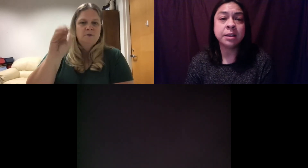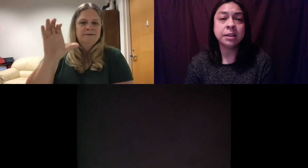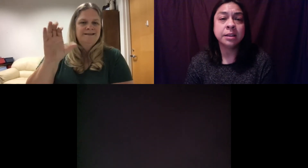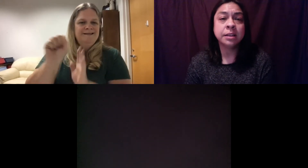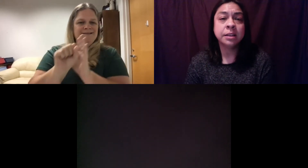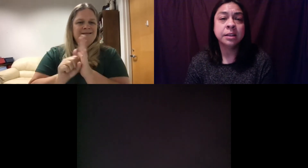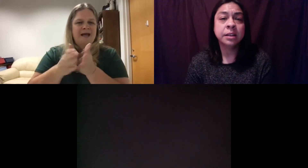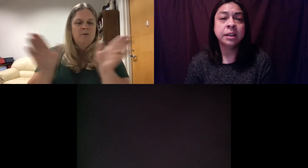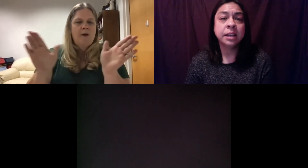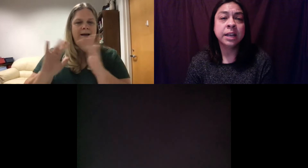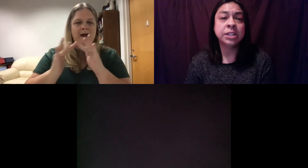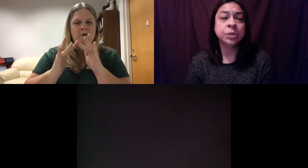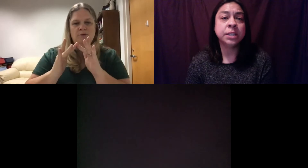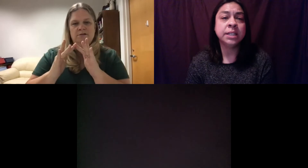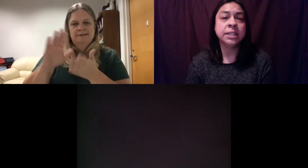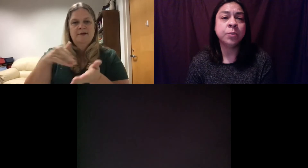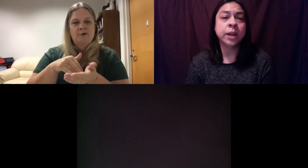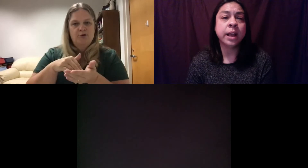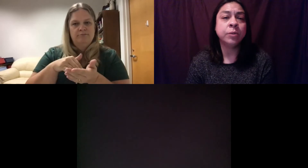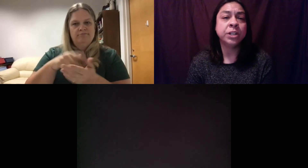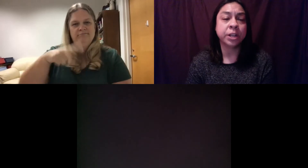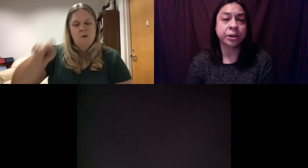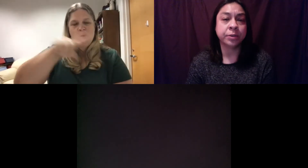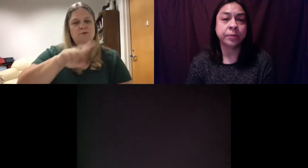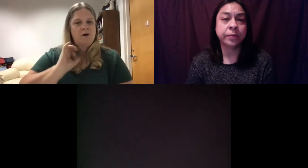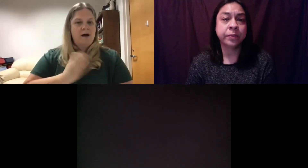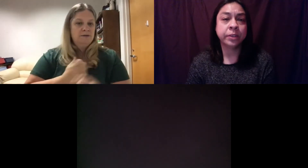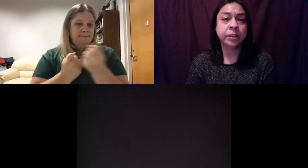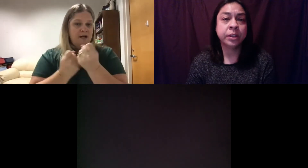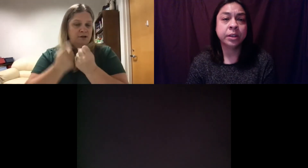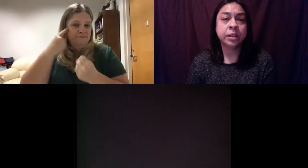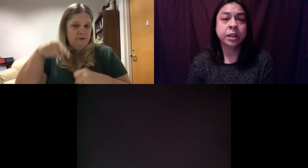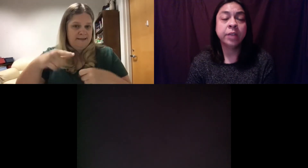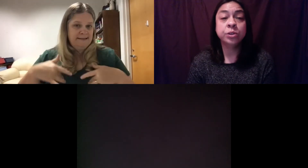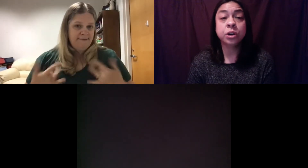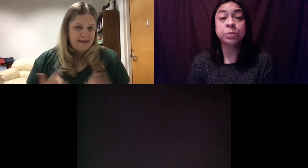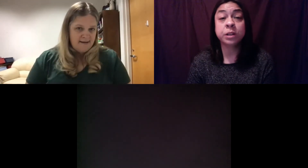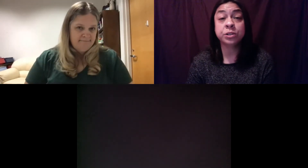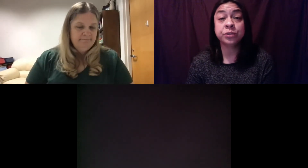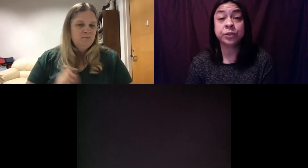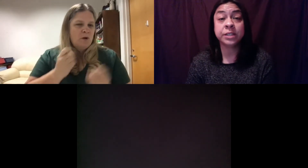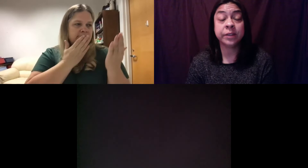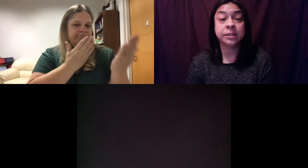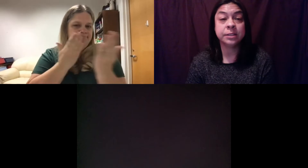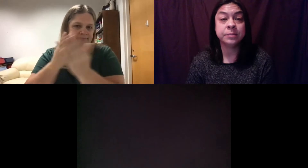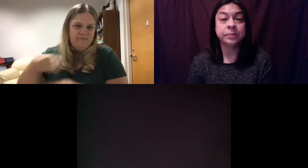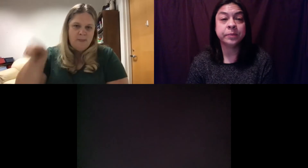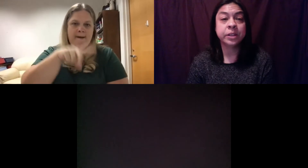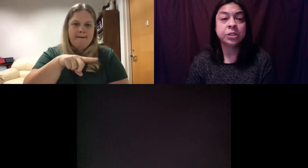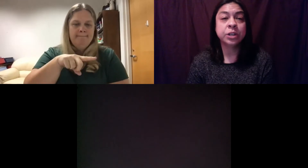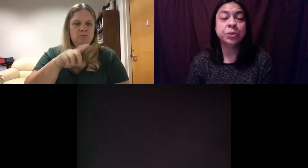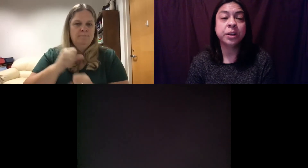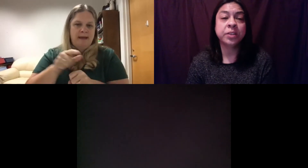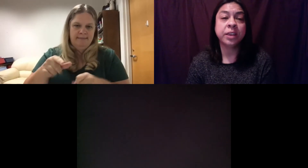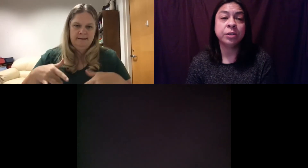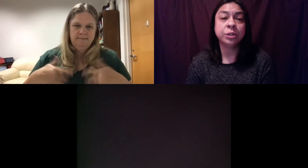TSBBI, and SOC, Statewide Outreach Center. And those are our sponsors for these events. So